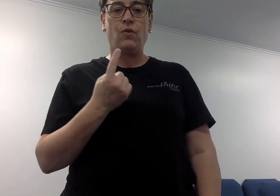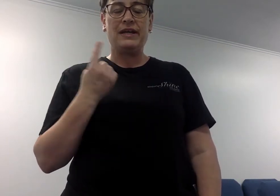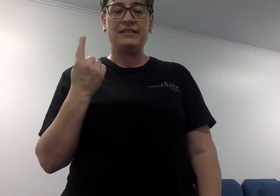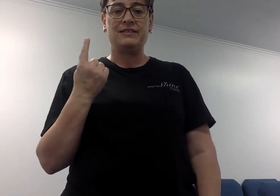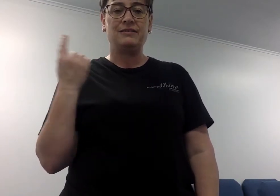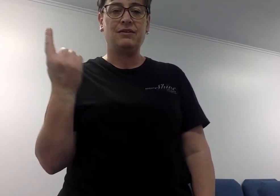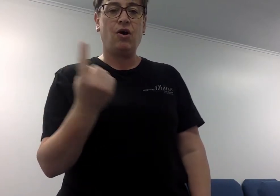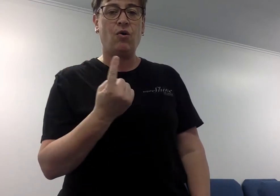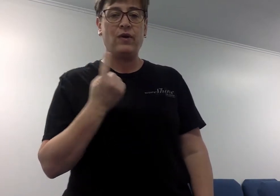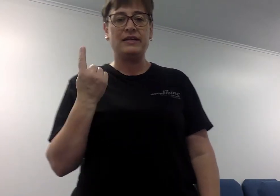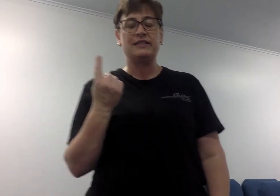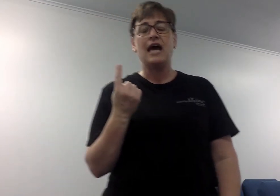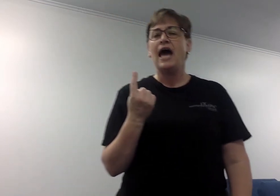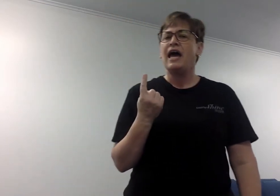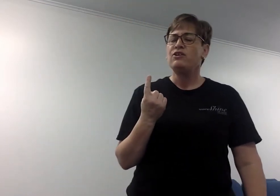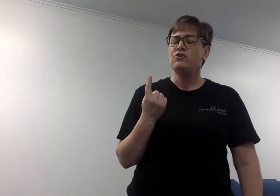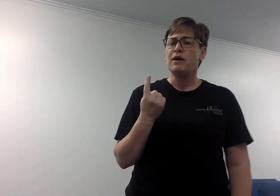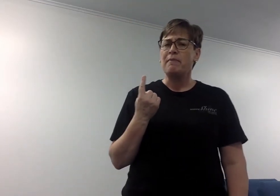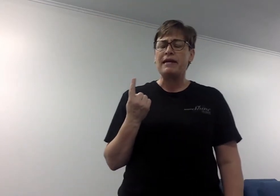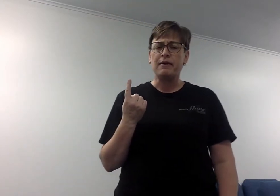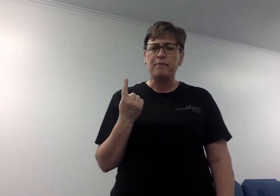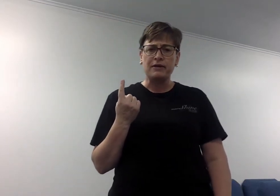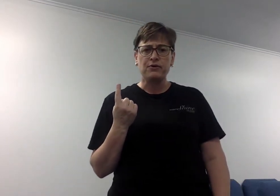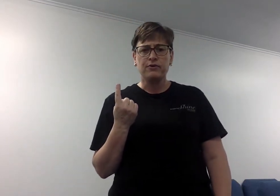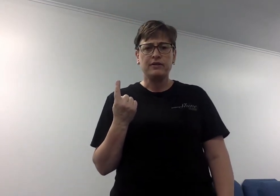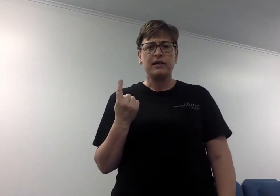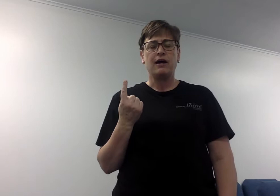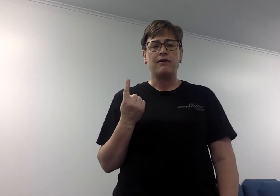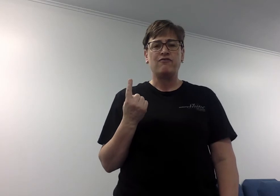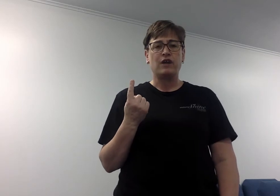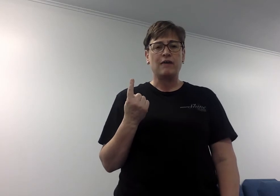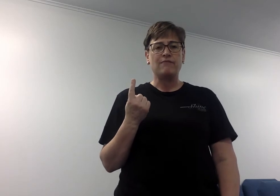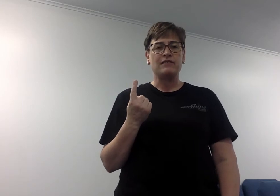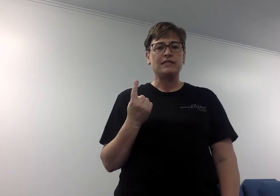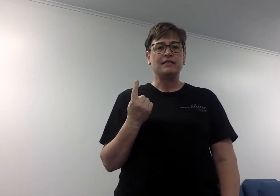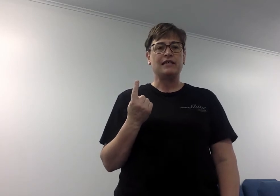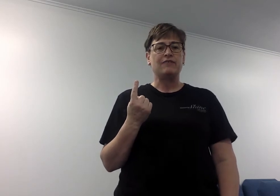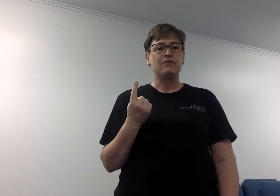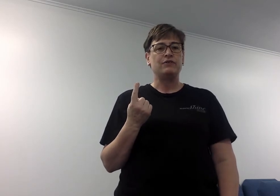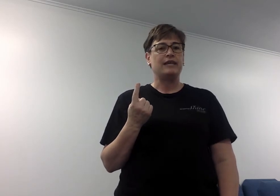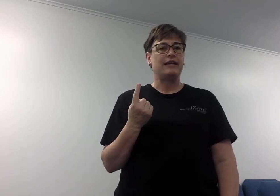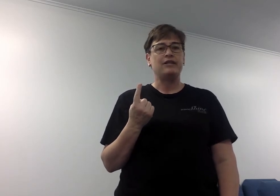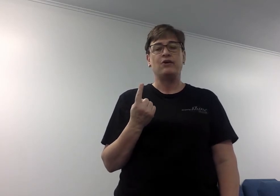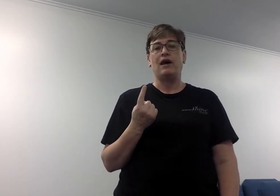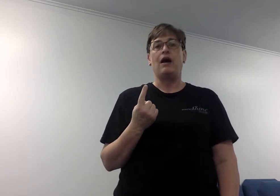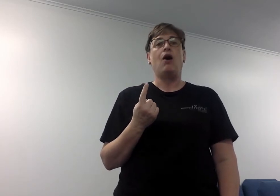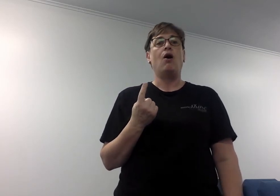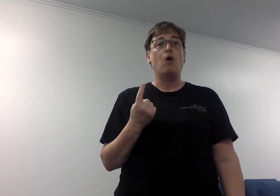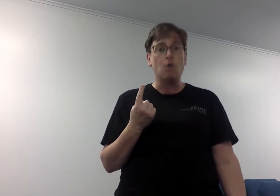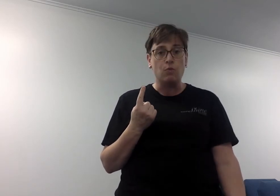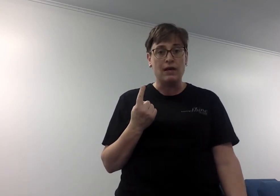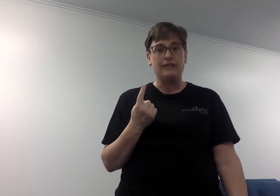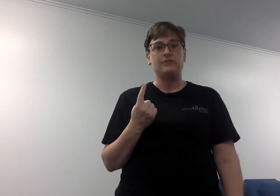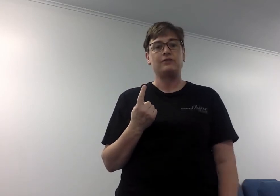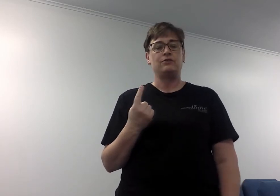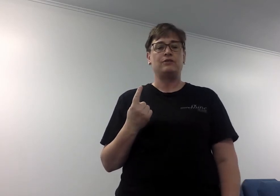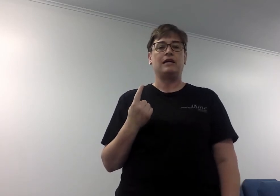Always, always. And you can make it bigger for emphasis, like if you say, I always do that, like